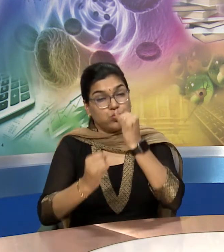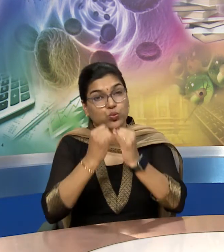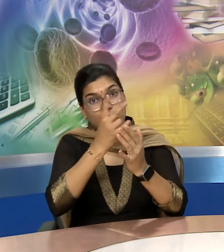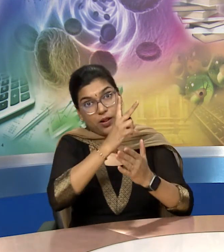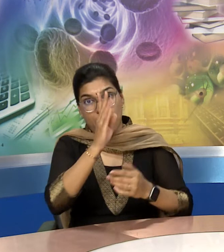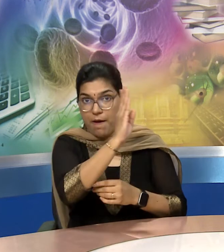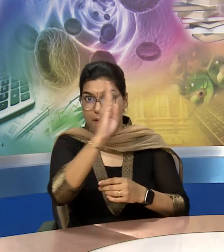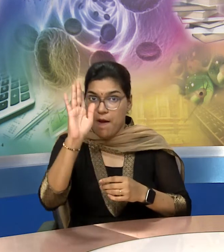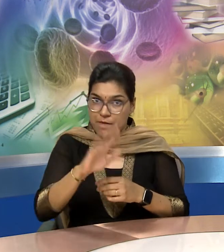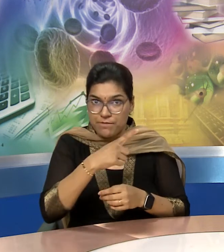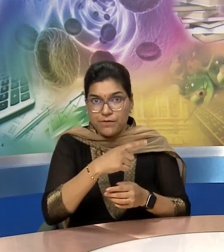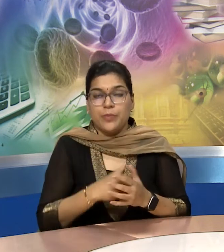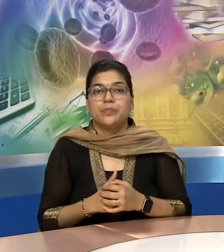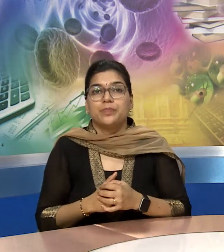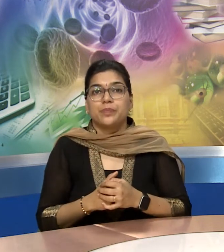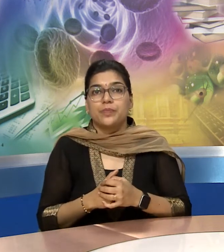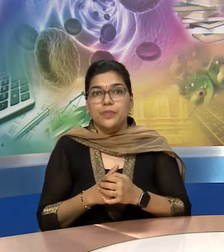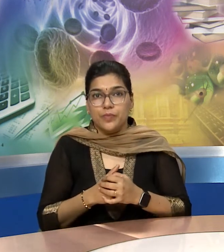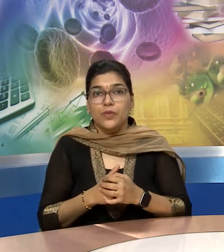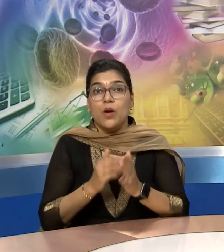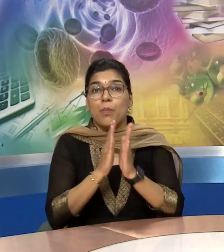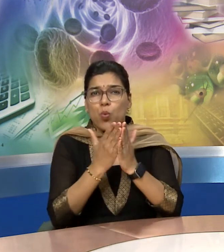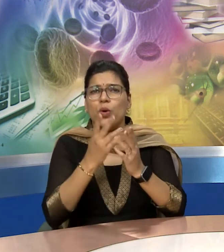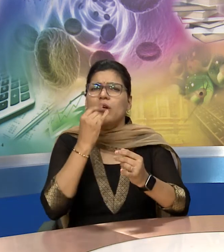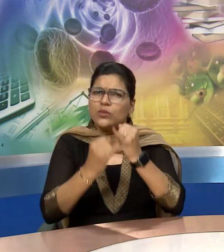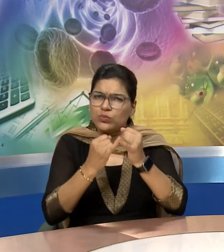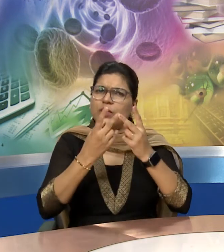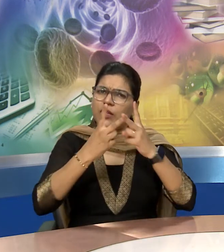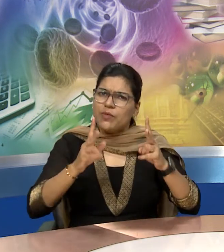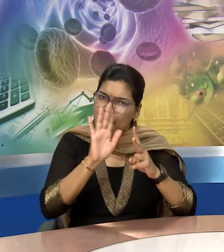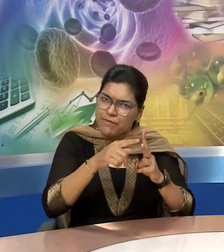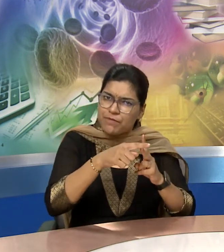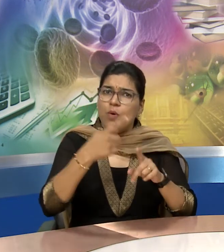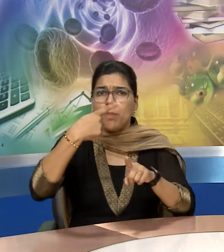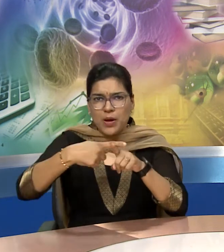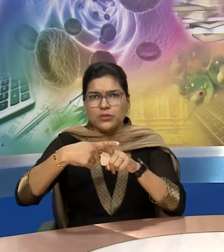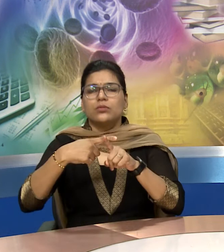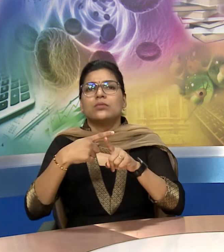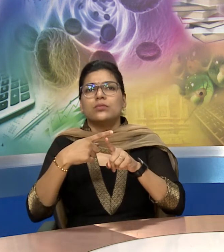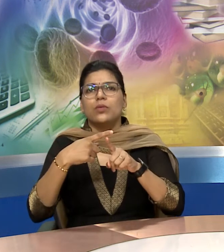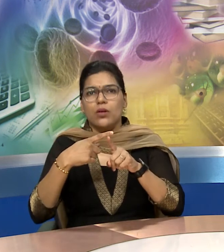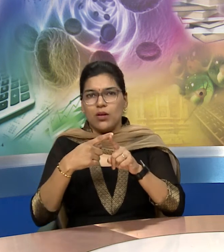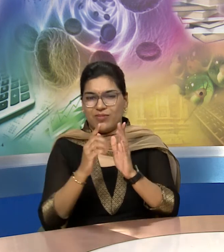pamphlets, prints, records, tapes, and